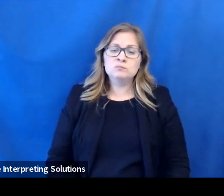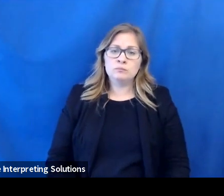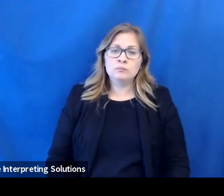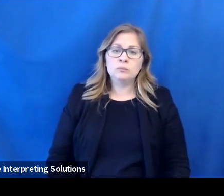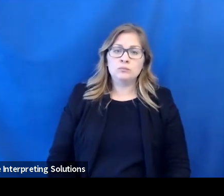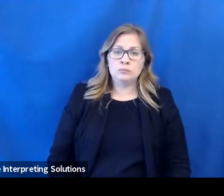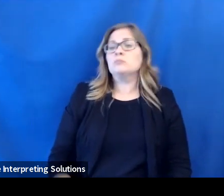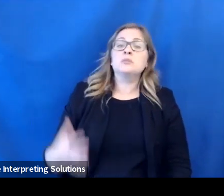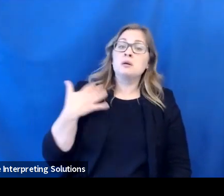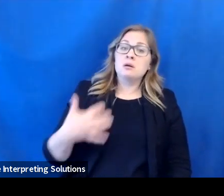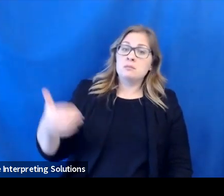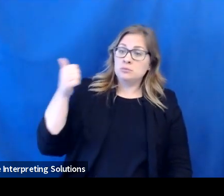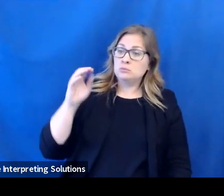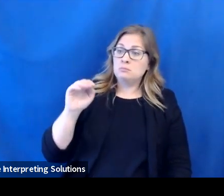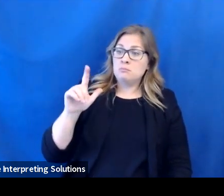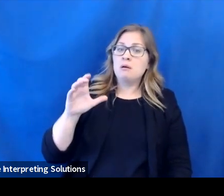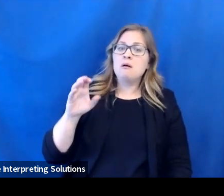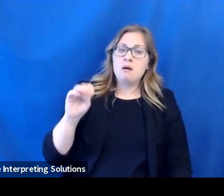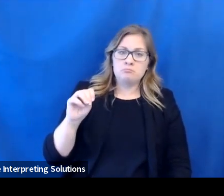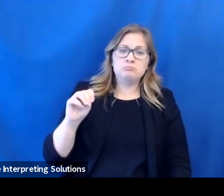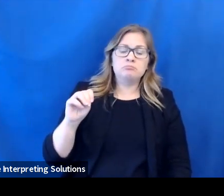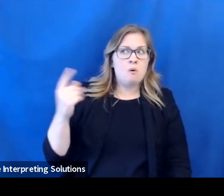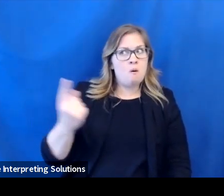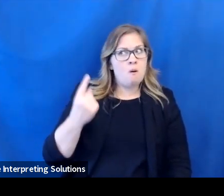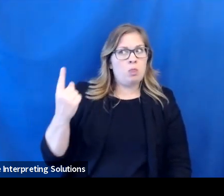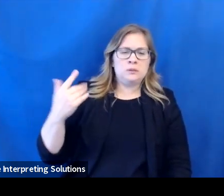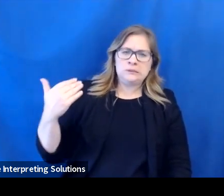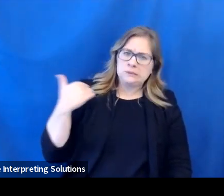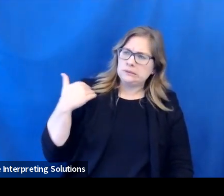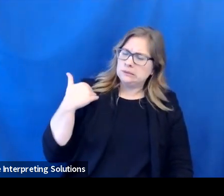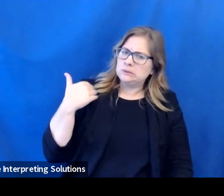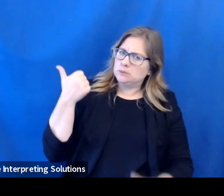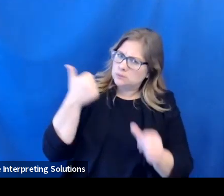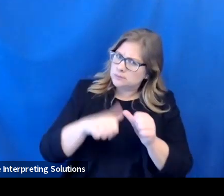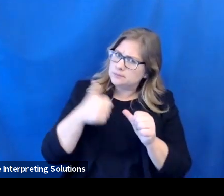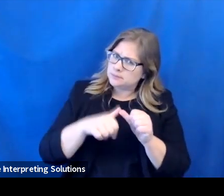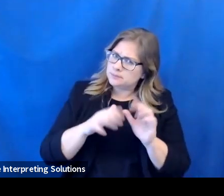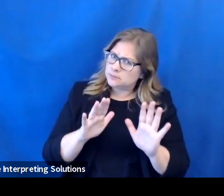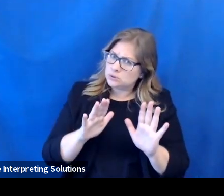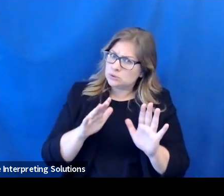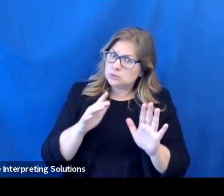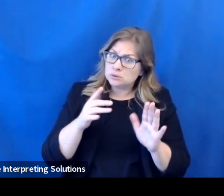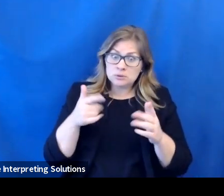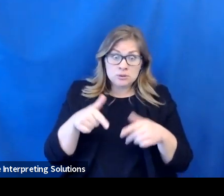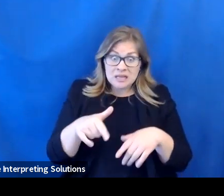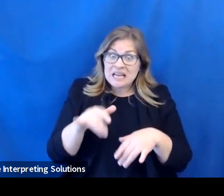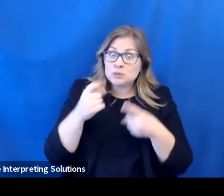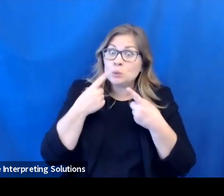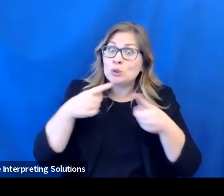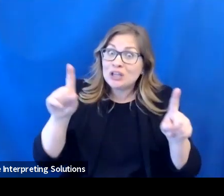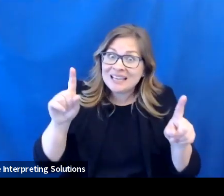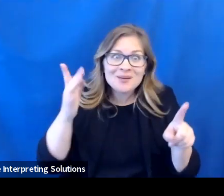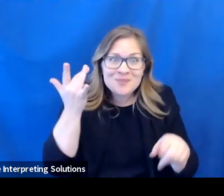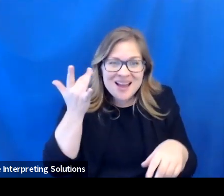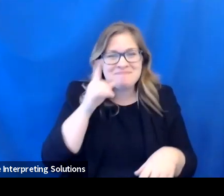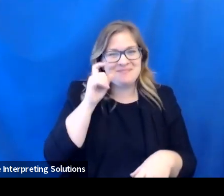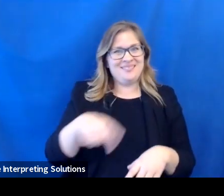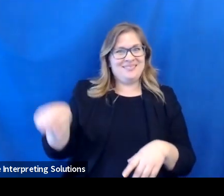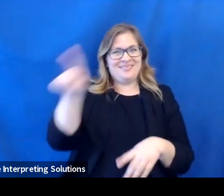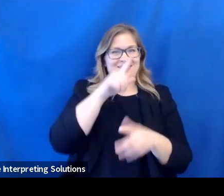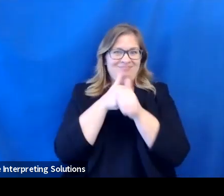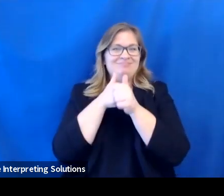in check on this, is this is working because people are basically complying and doing the things they need to. None of that